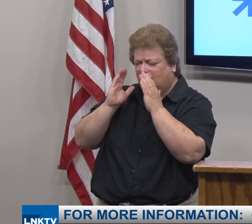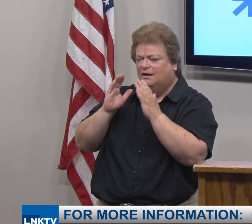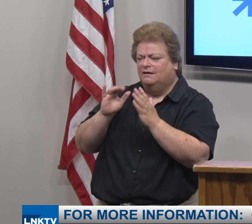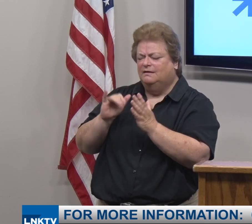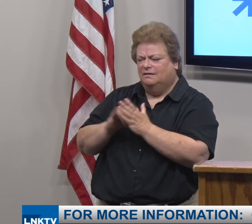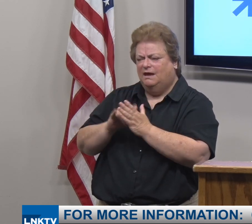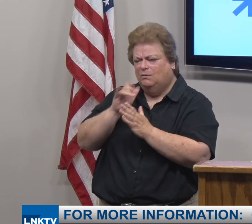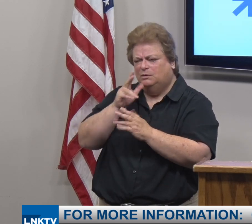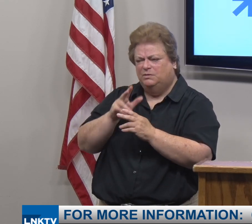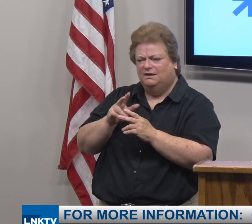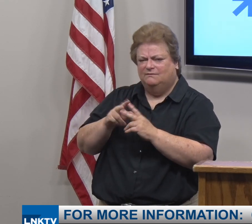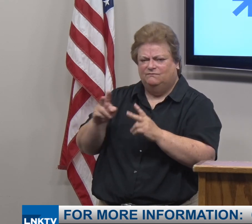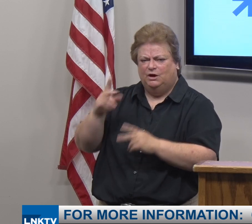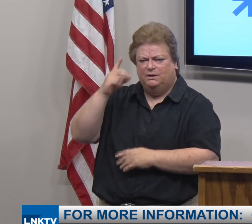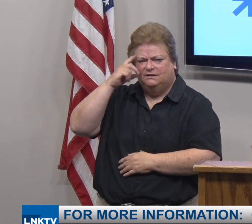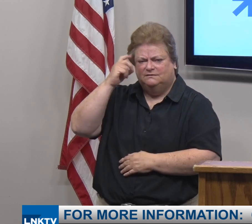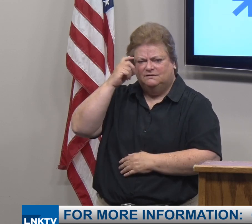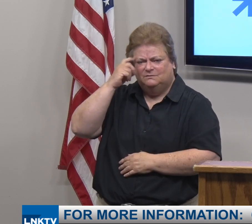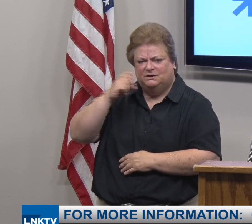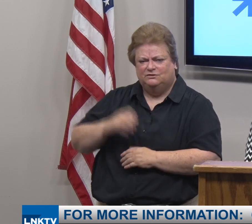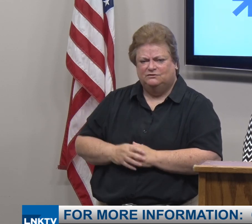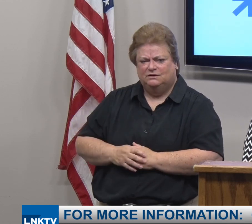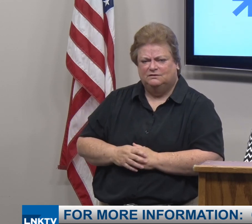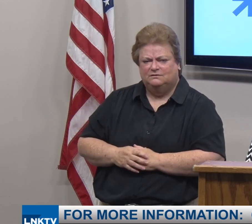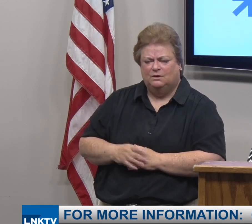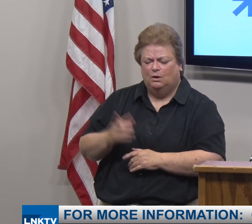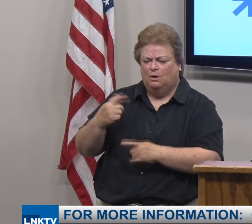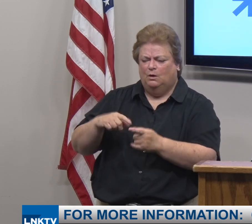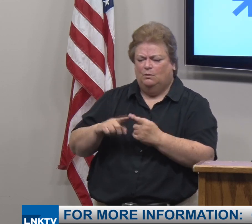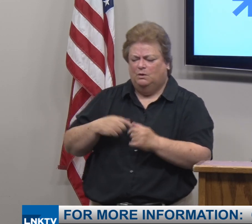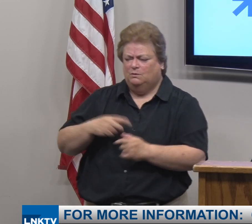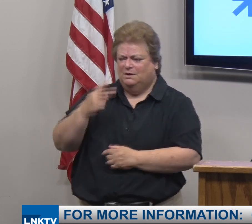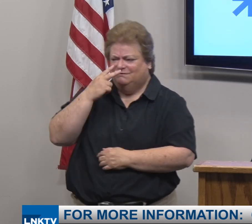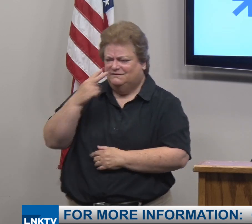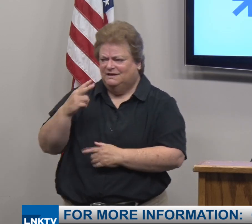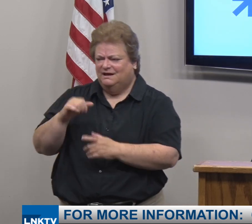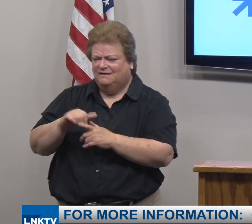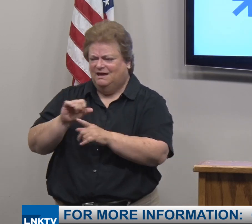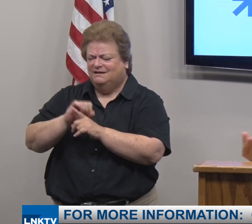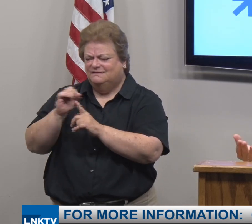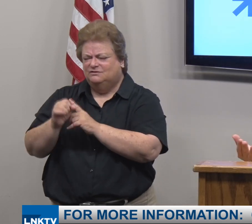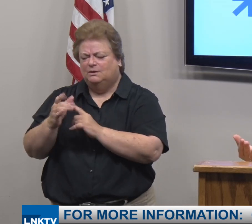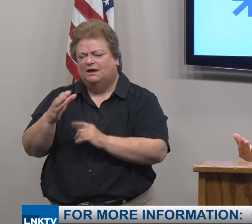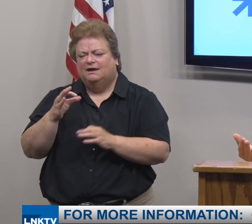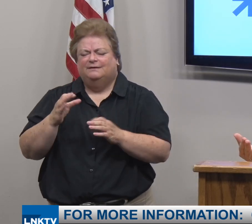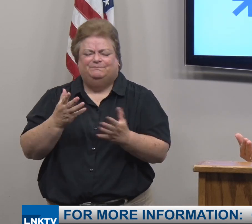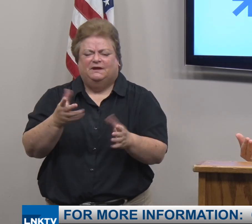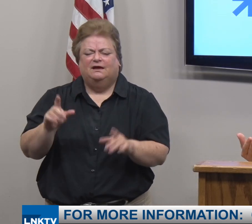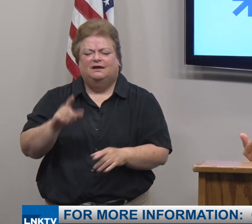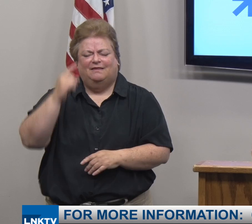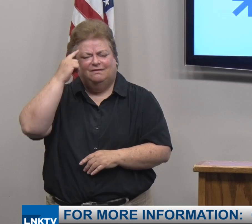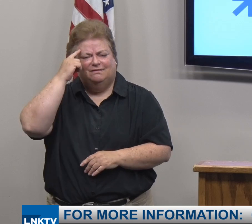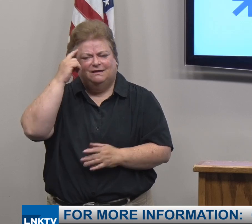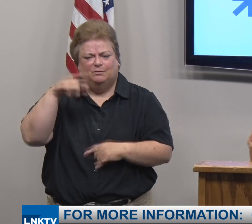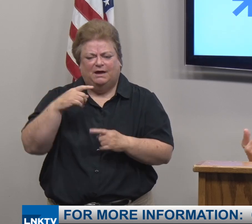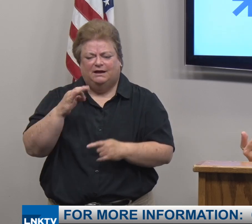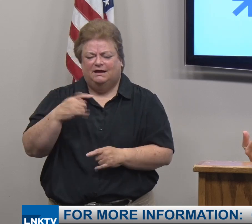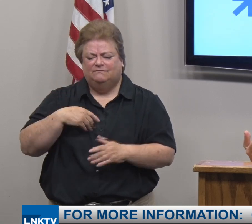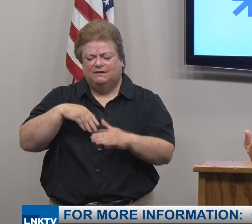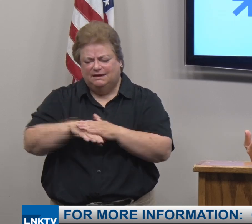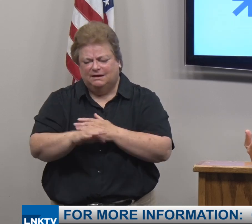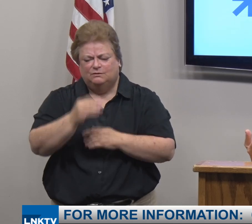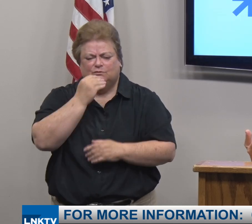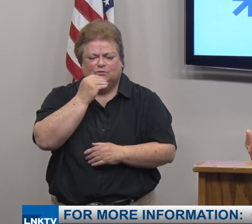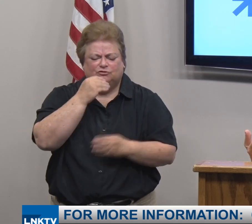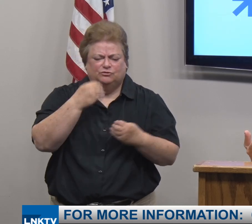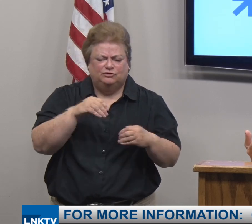suspicious. When we've seen this situation, just think about it, if you're in the grocery store or